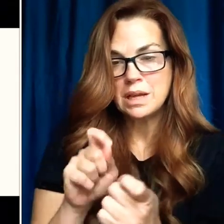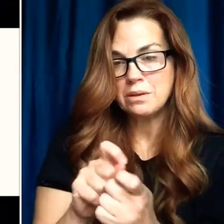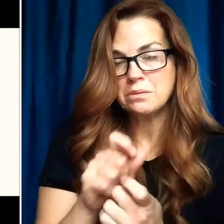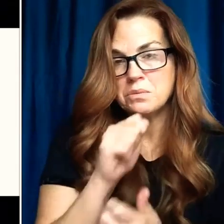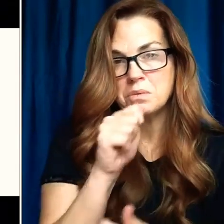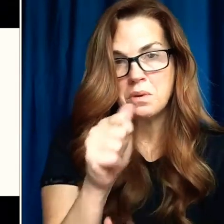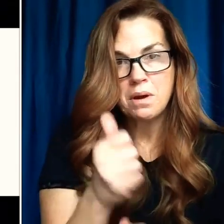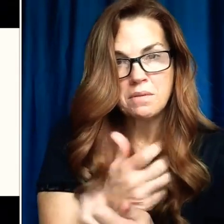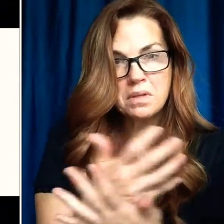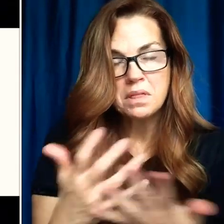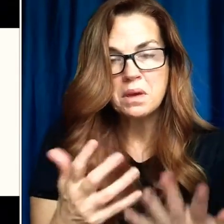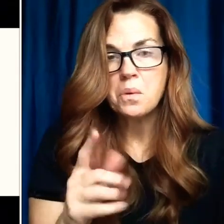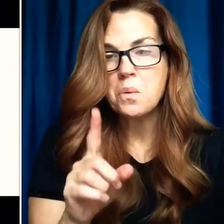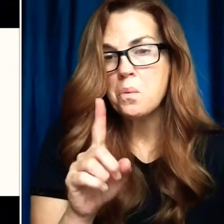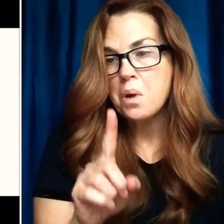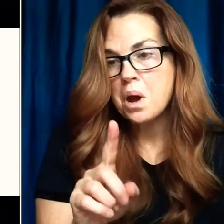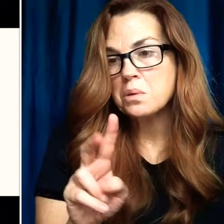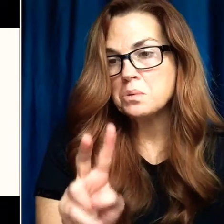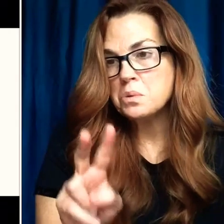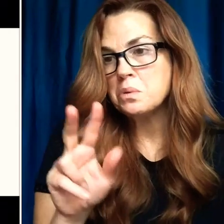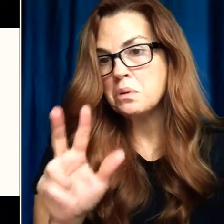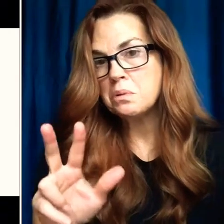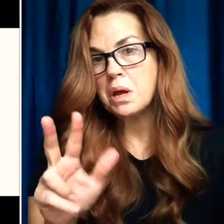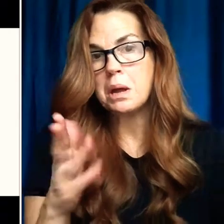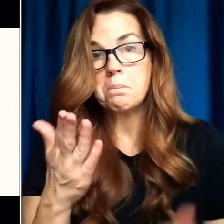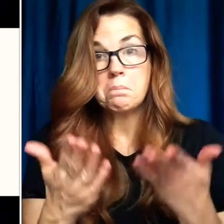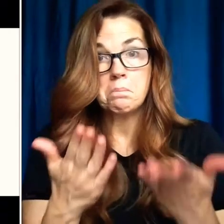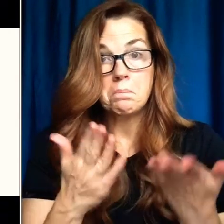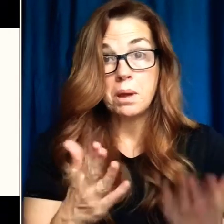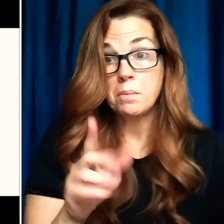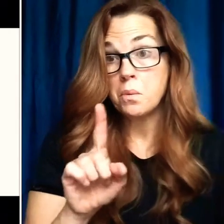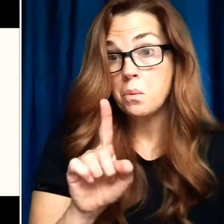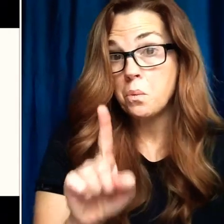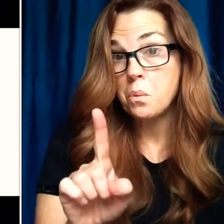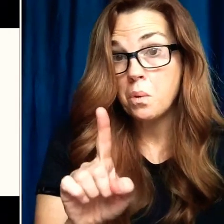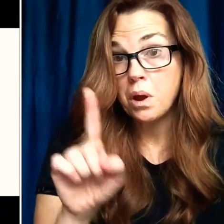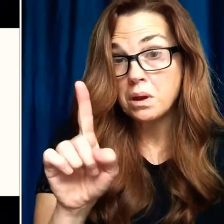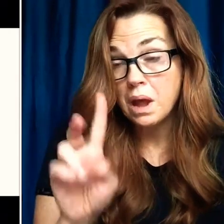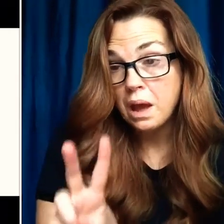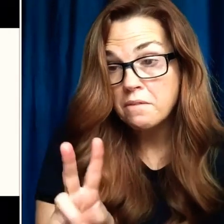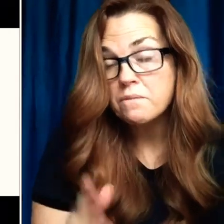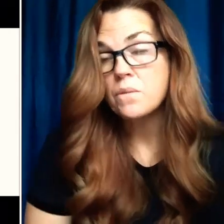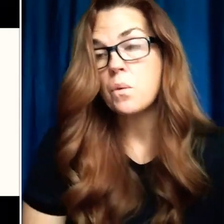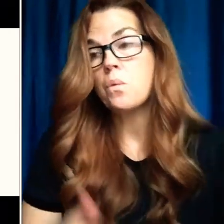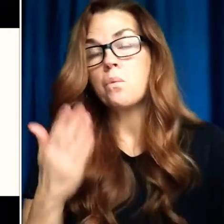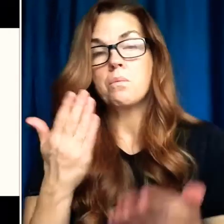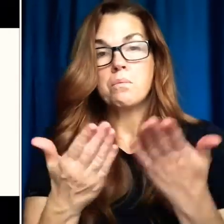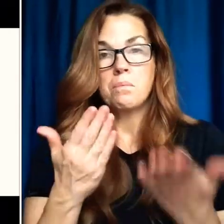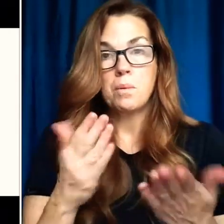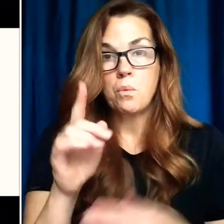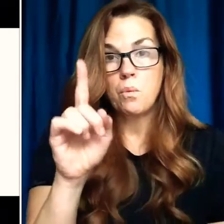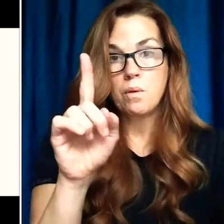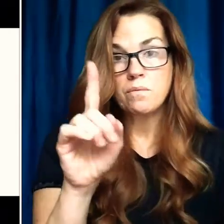might have something that's 1.5, or only 1/4 of something. Or maybe something has gone up